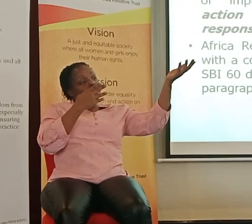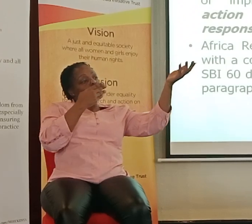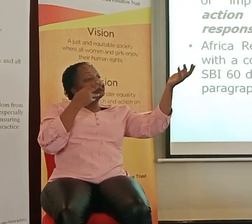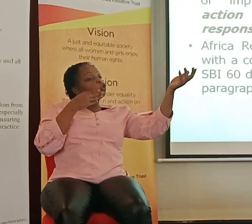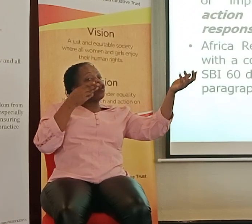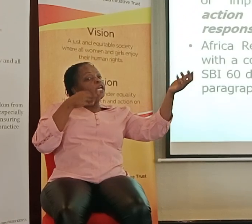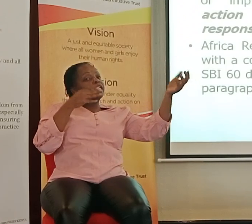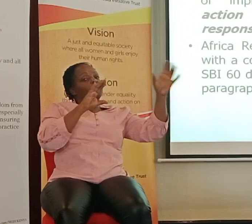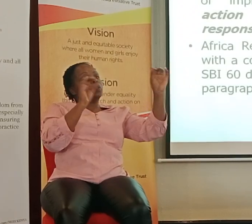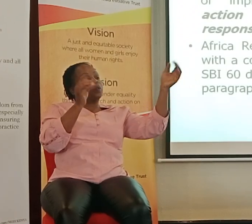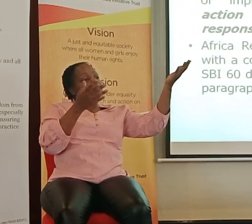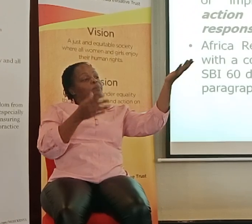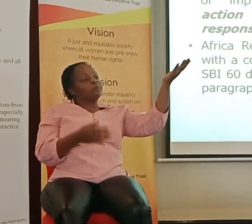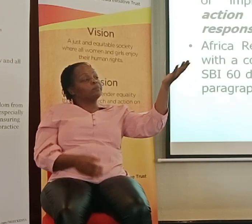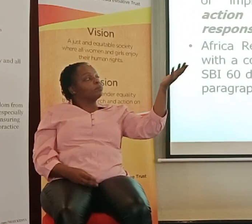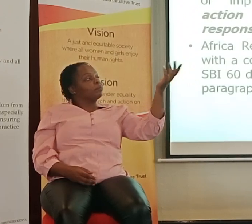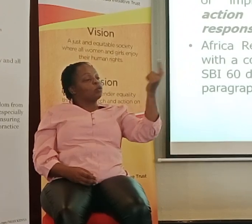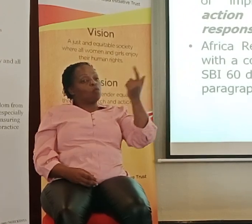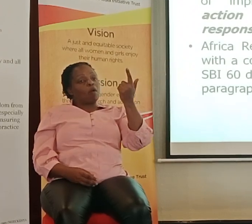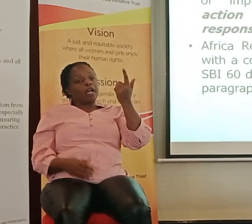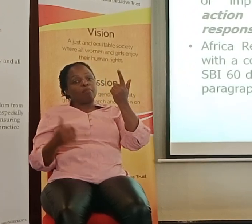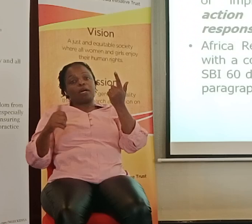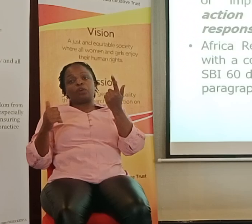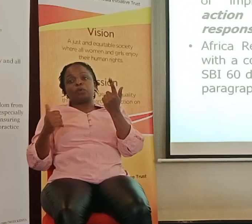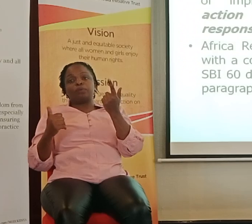Which other one? Tumeacha moja.